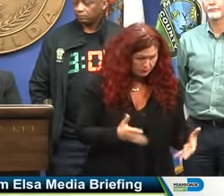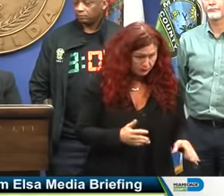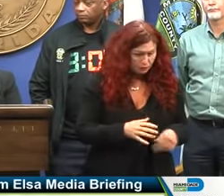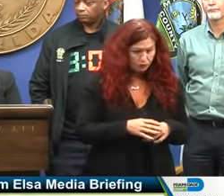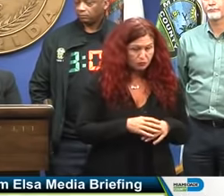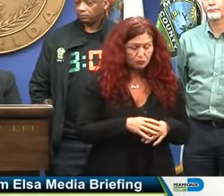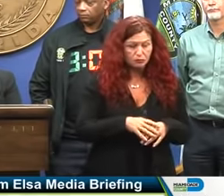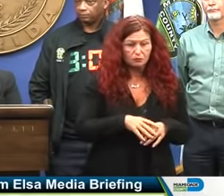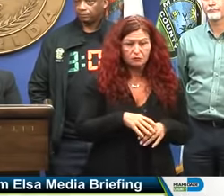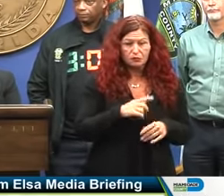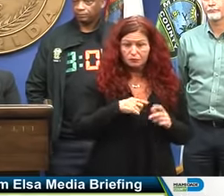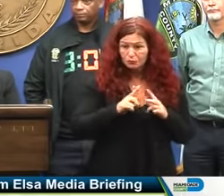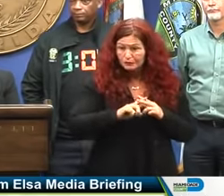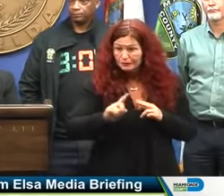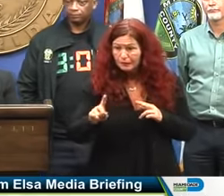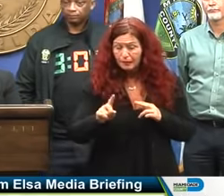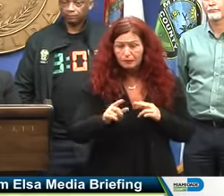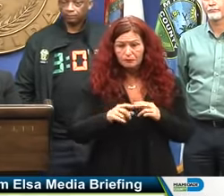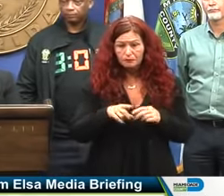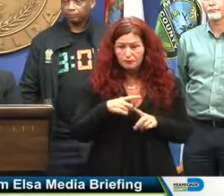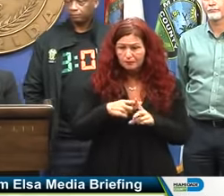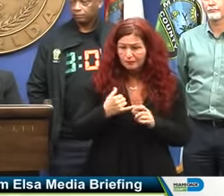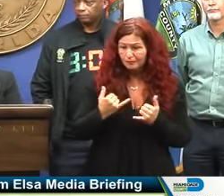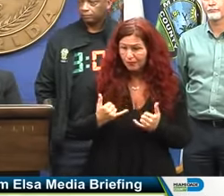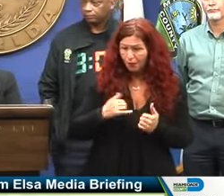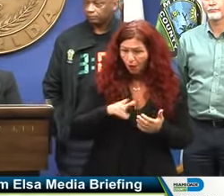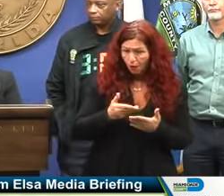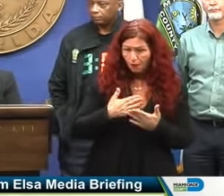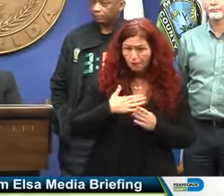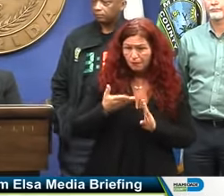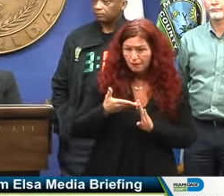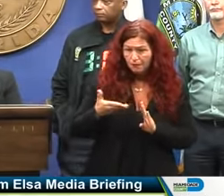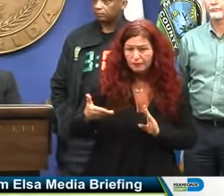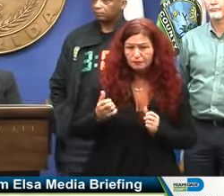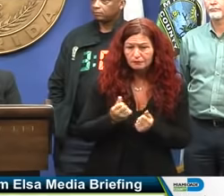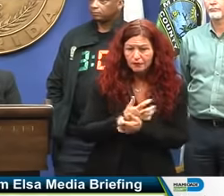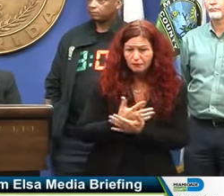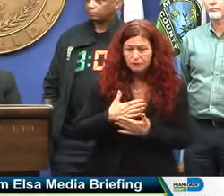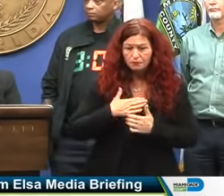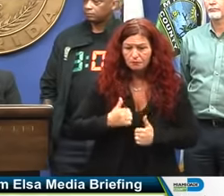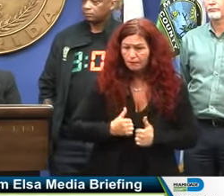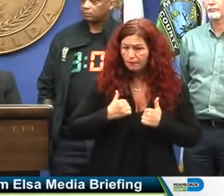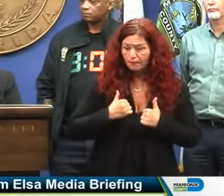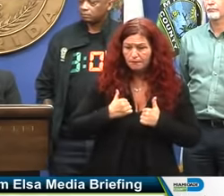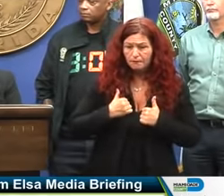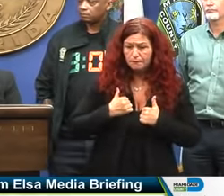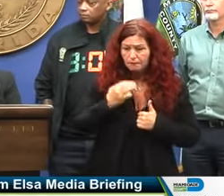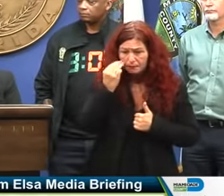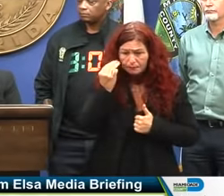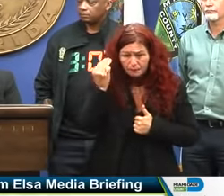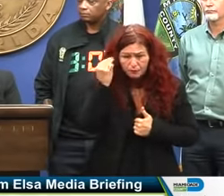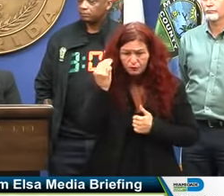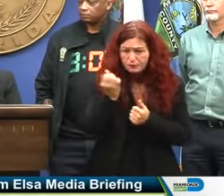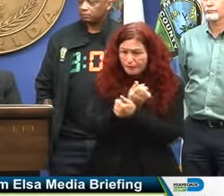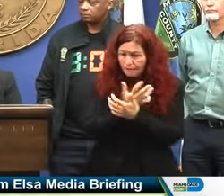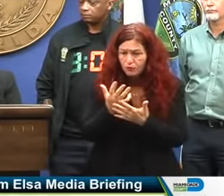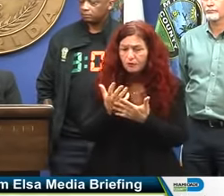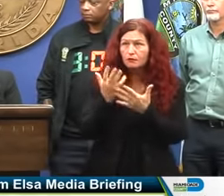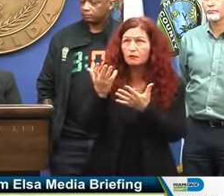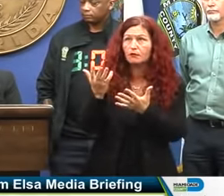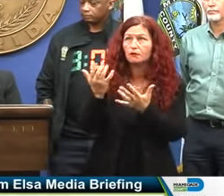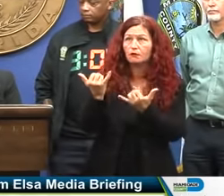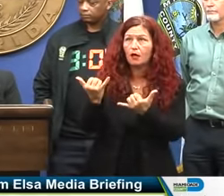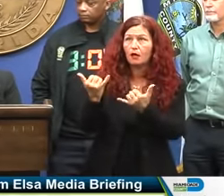belongings in this manner is a great loss as well, and my heart and deepest sympathies goes out to all of the families